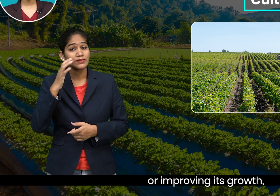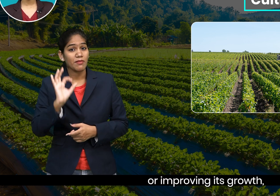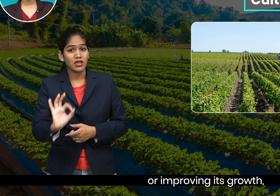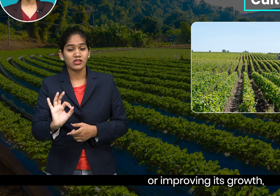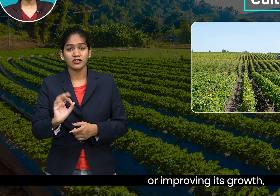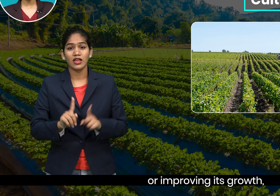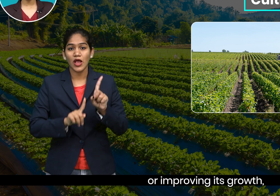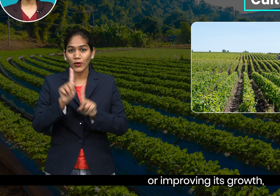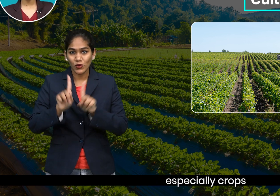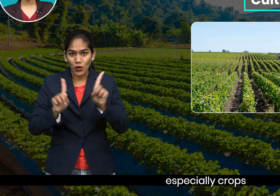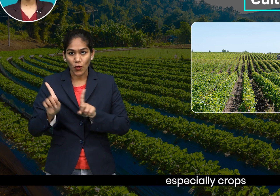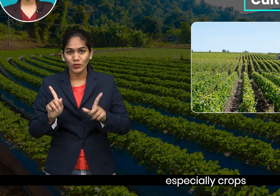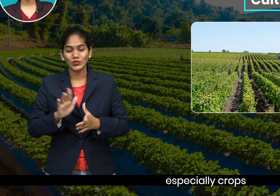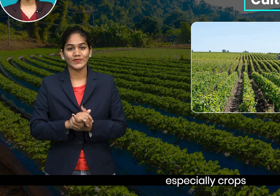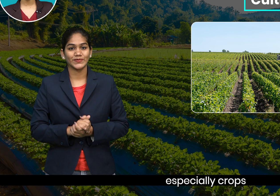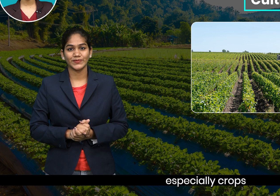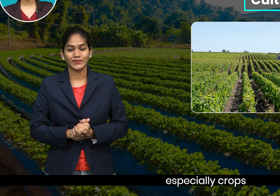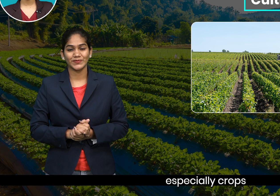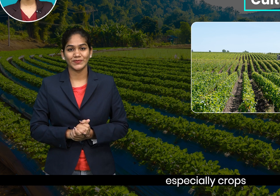especially crops.